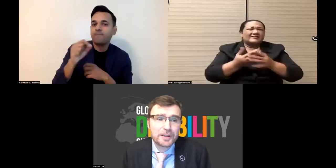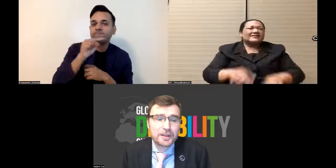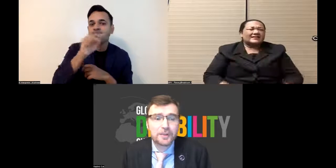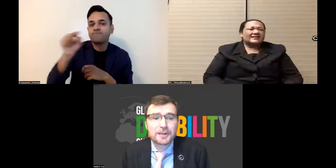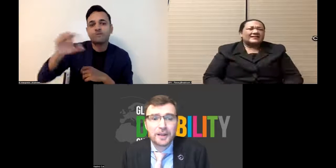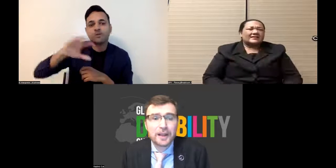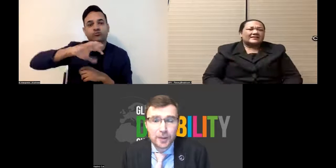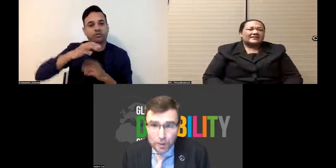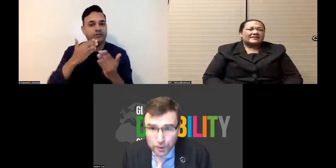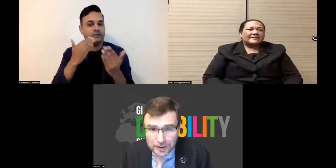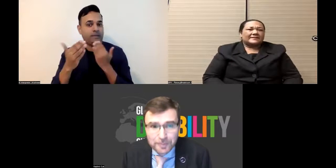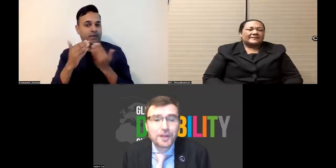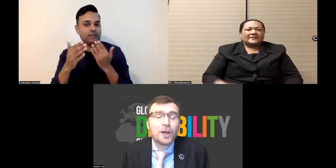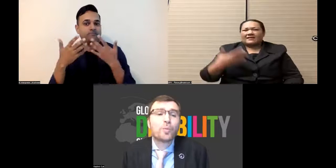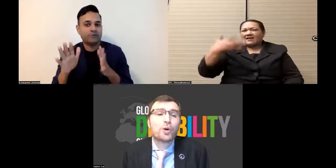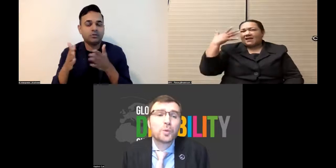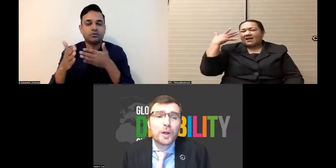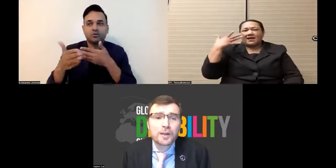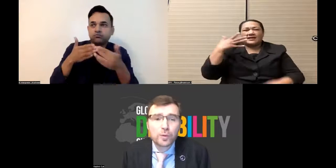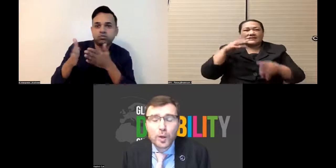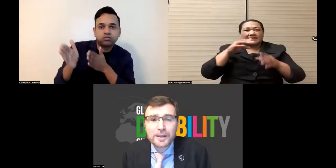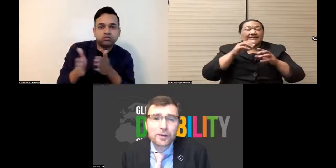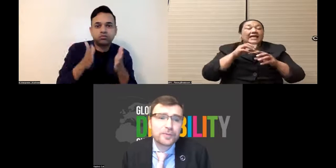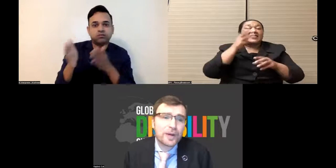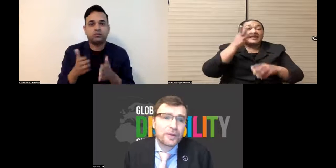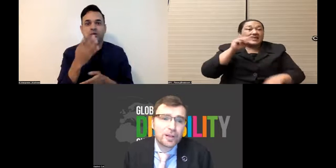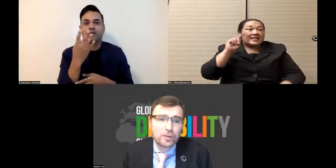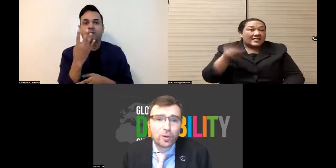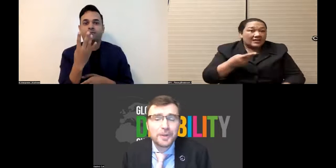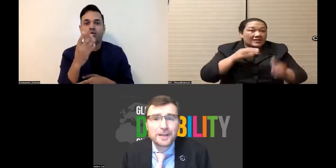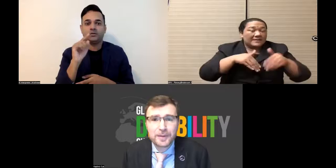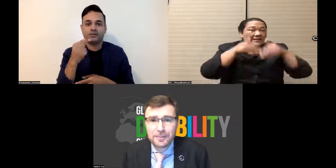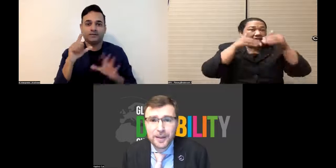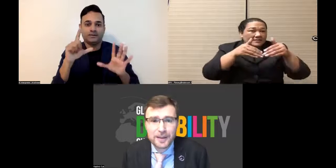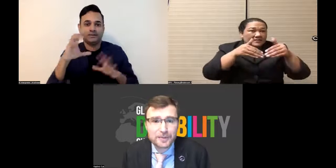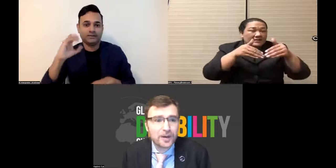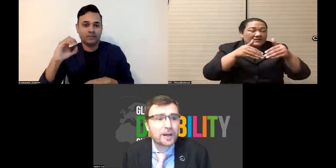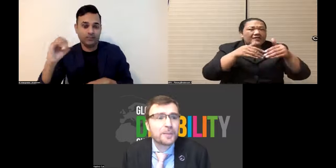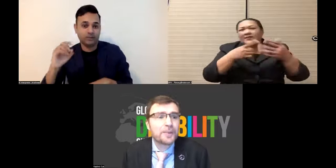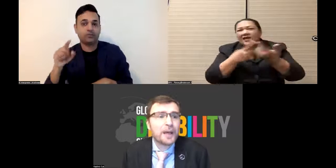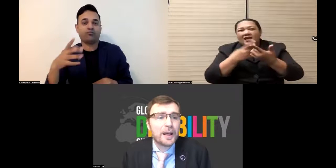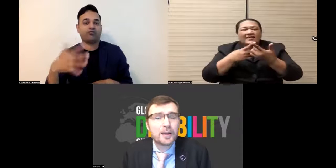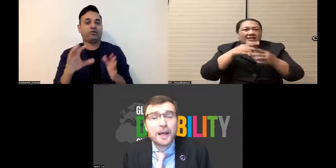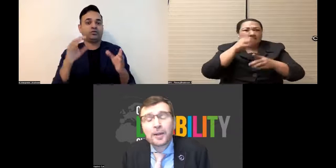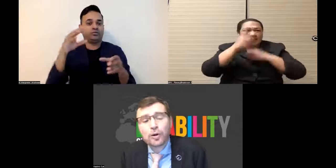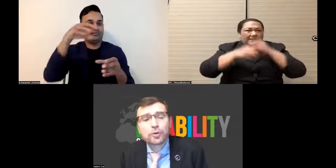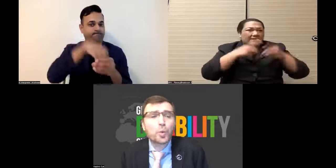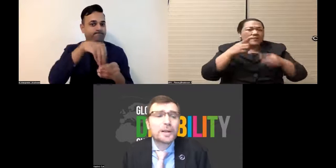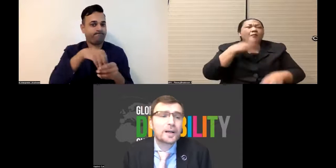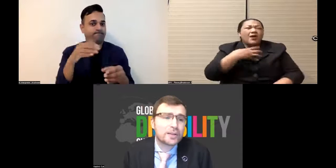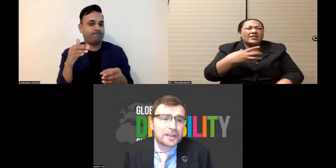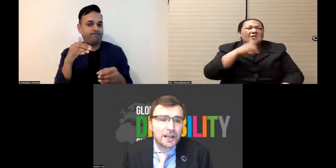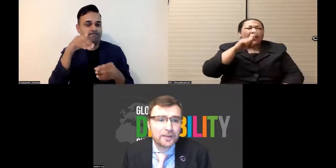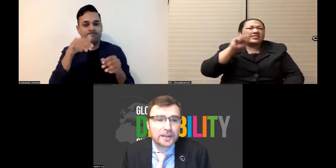registered participants at the Youth Summit, more than 1,500 commitments made thus far, and close